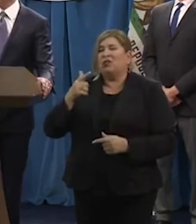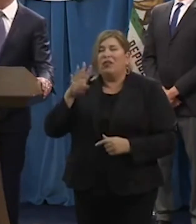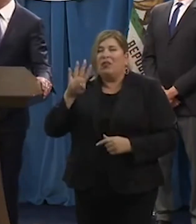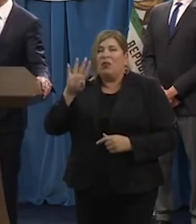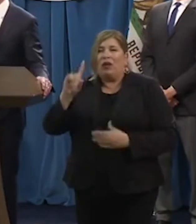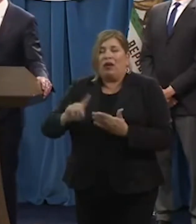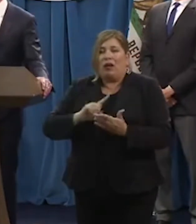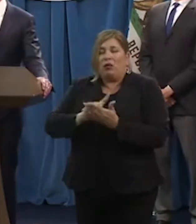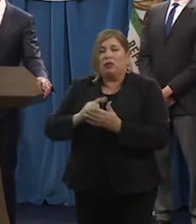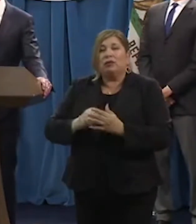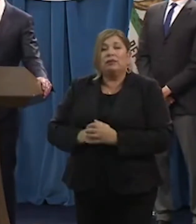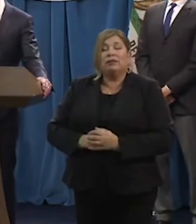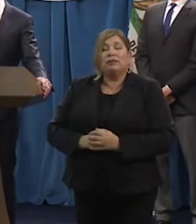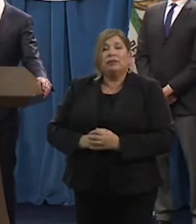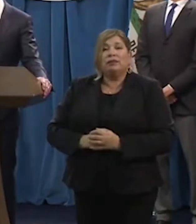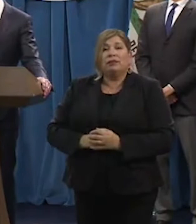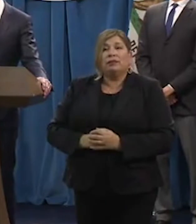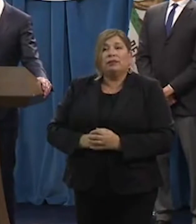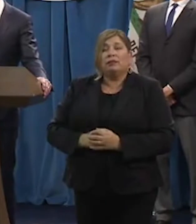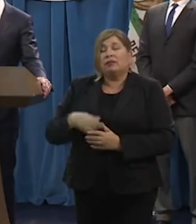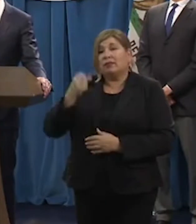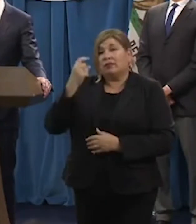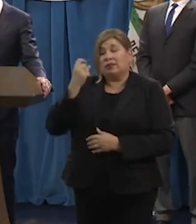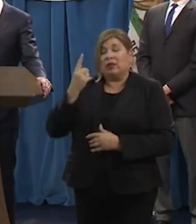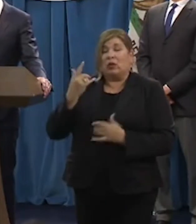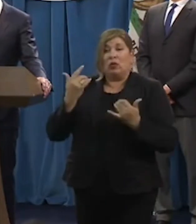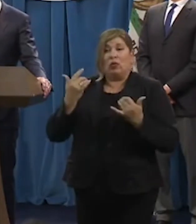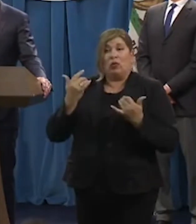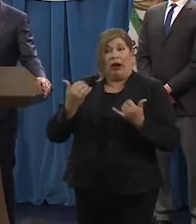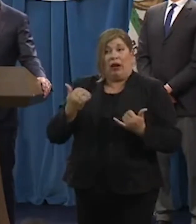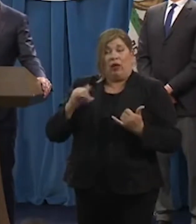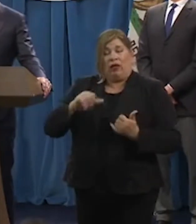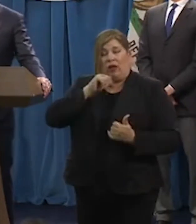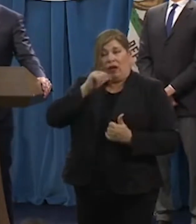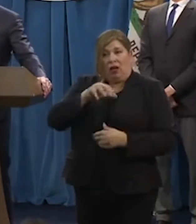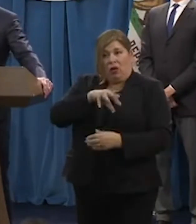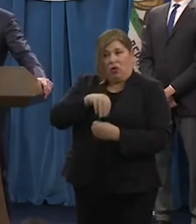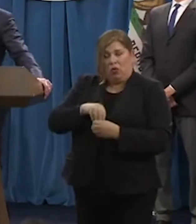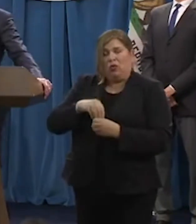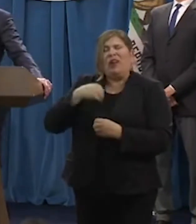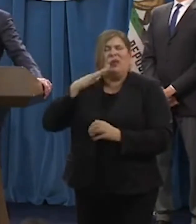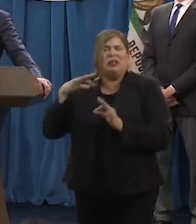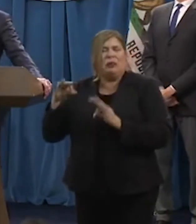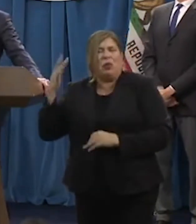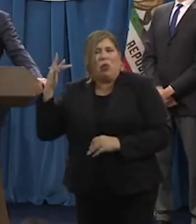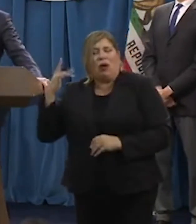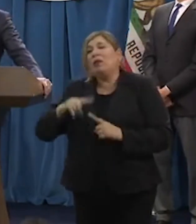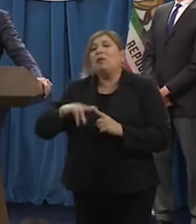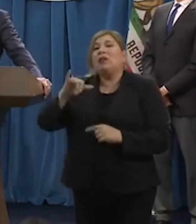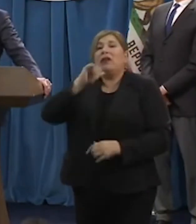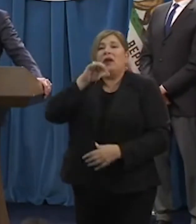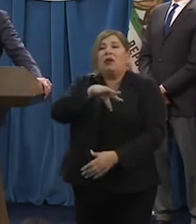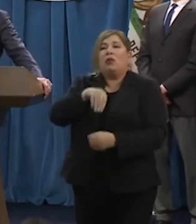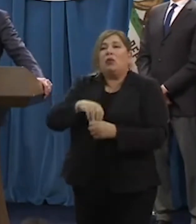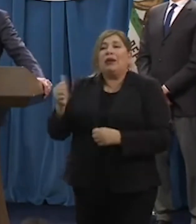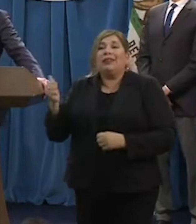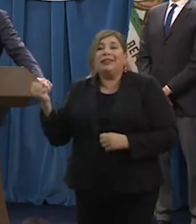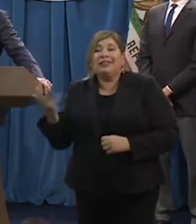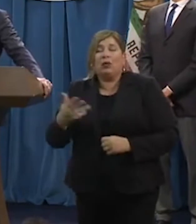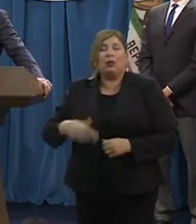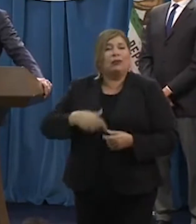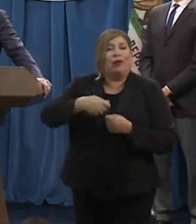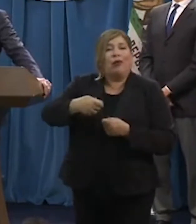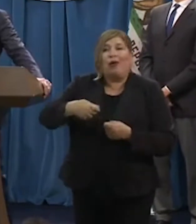does not include, at the moment, and I can explain, and I will explain why, casinos, card